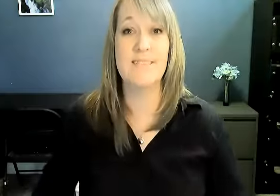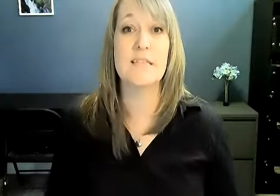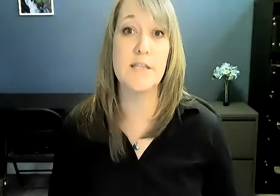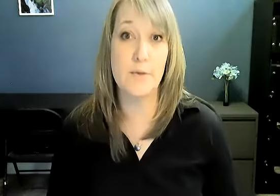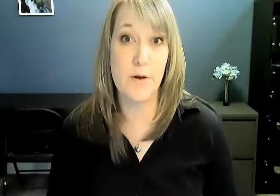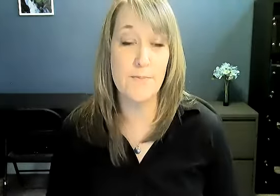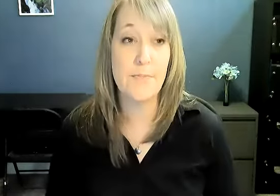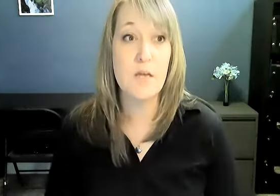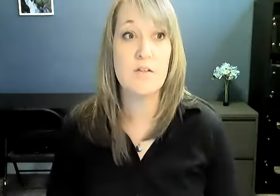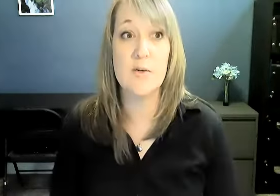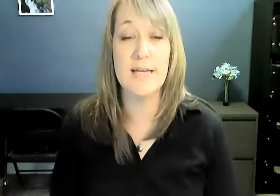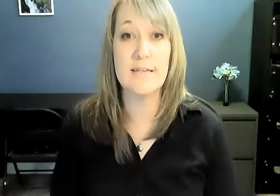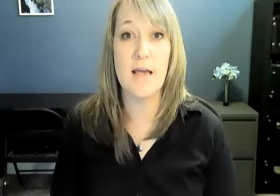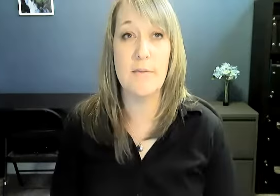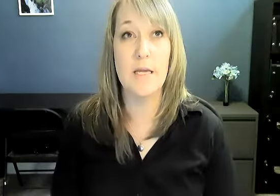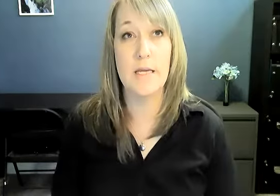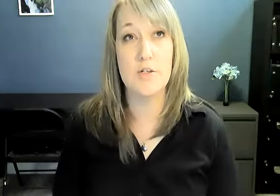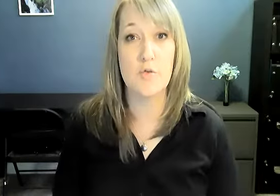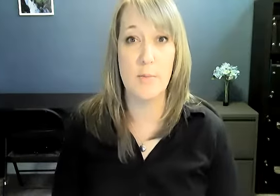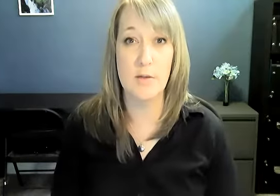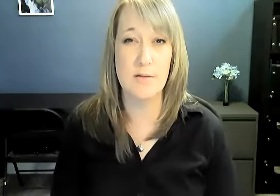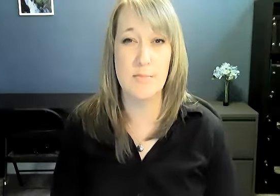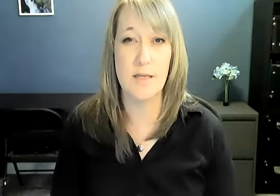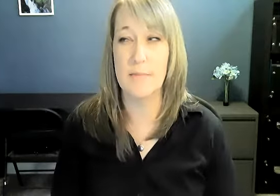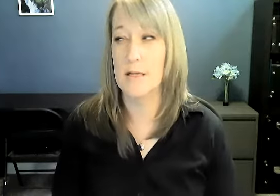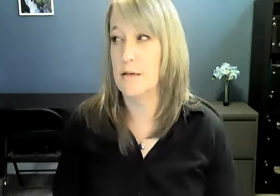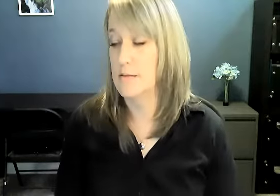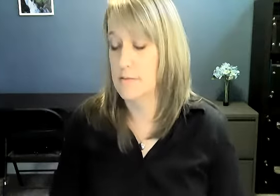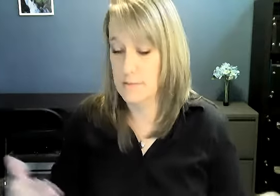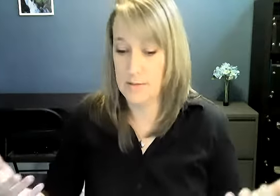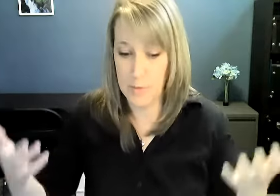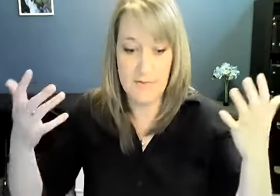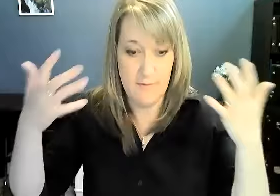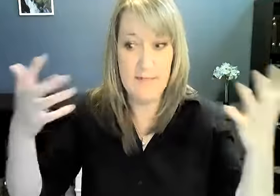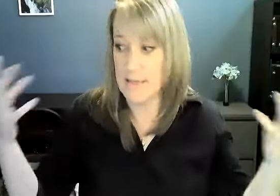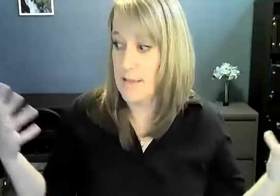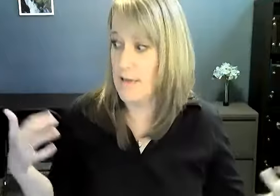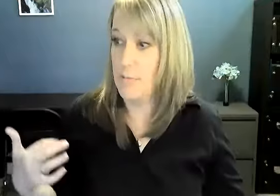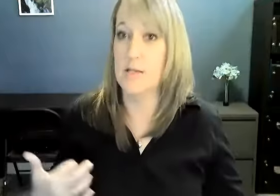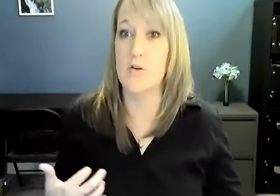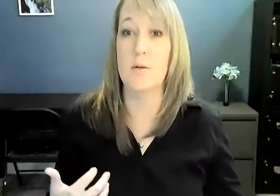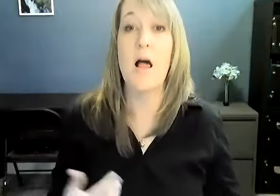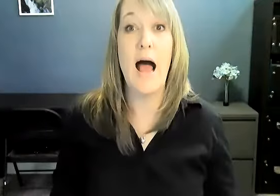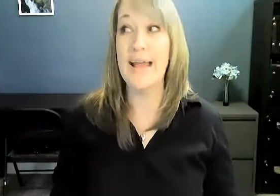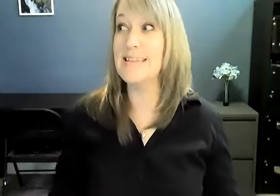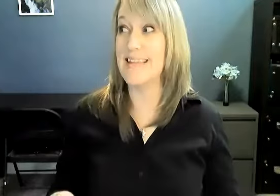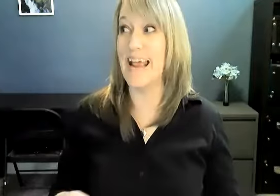is literal. So you can't say I'm in trouble or something. I mean, you would have to physically be in trouble. I can say